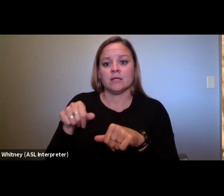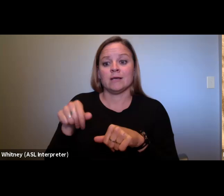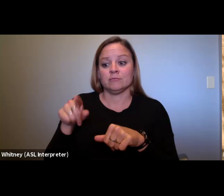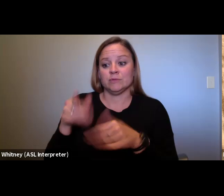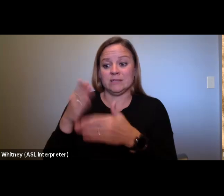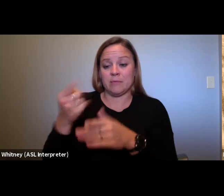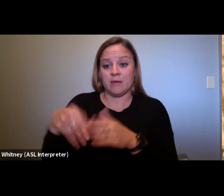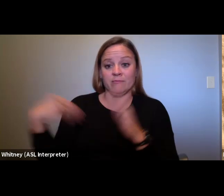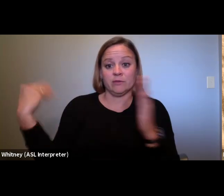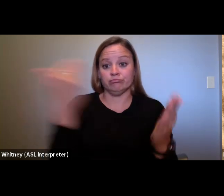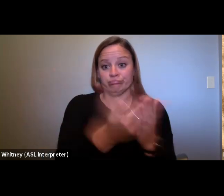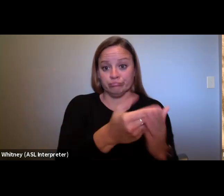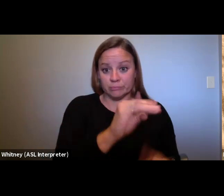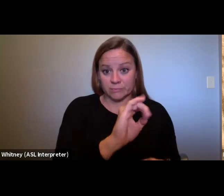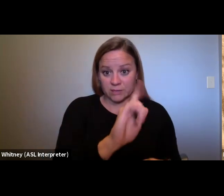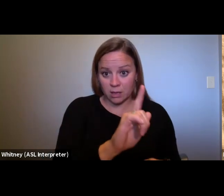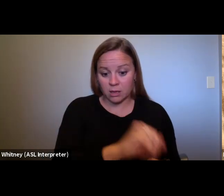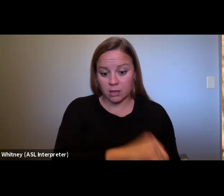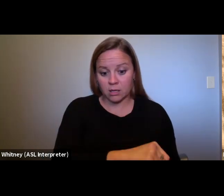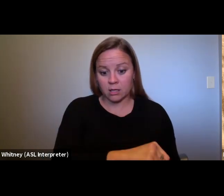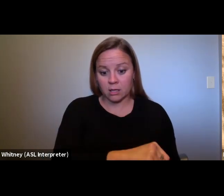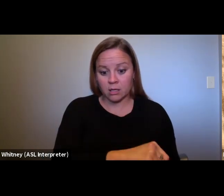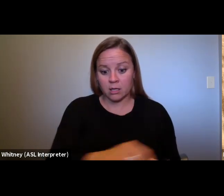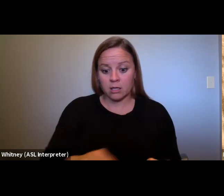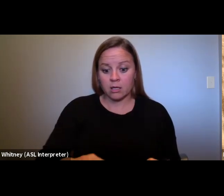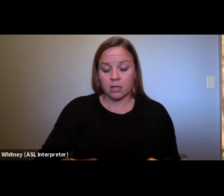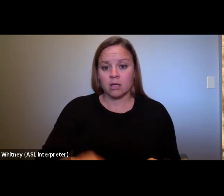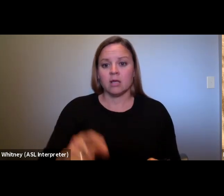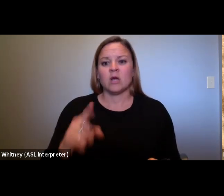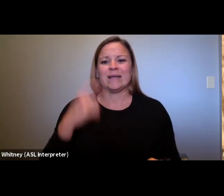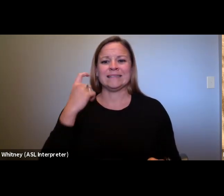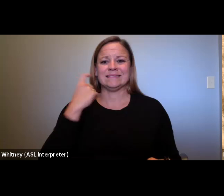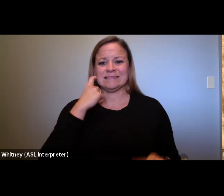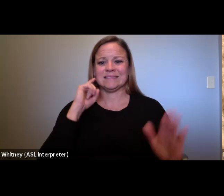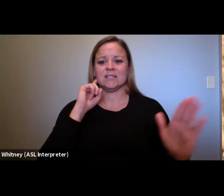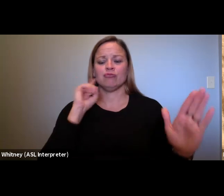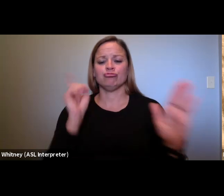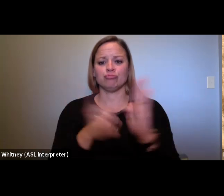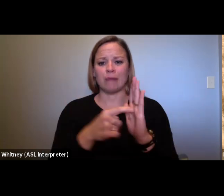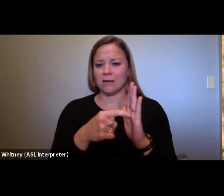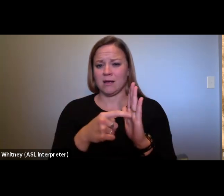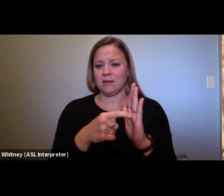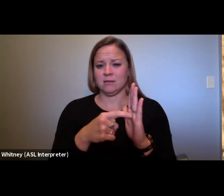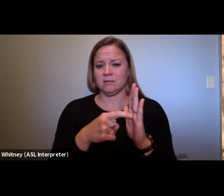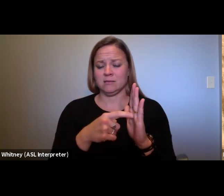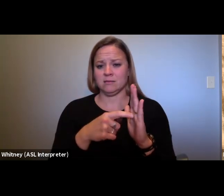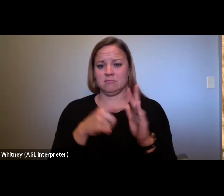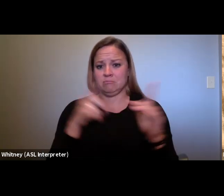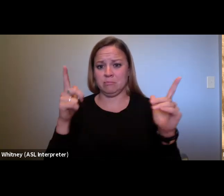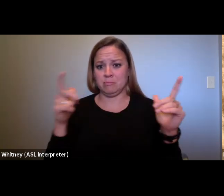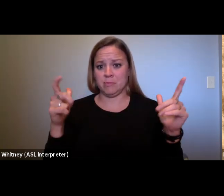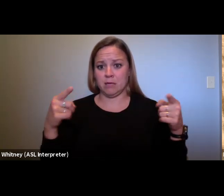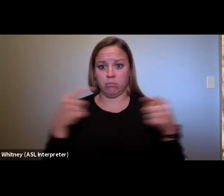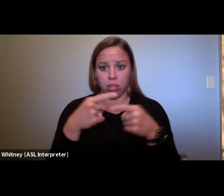to the CIL. And we had just recognized that there was a huge crossover